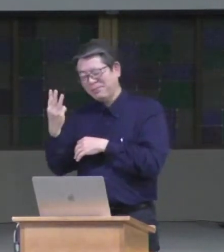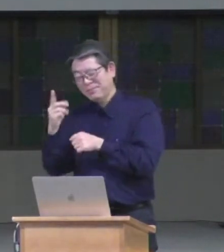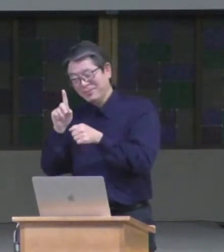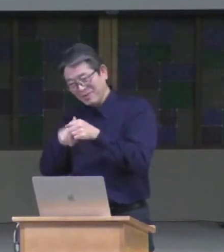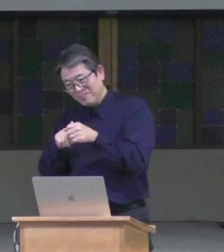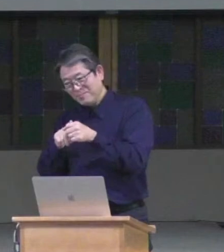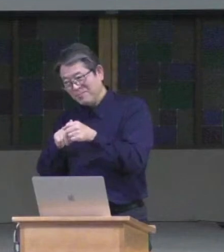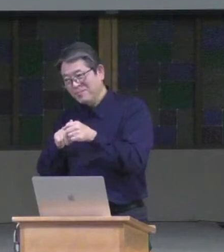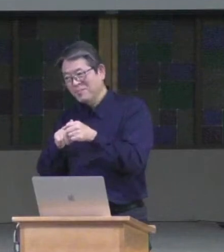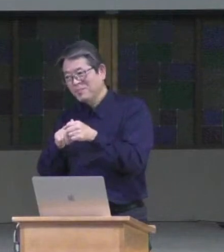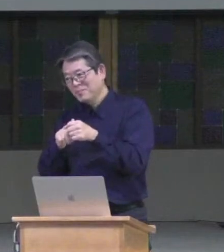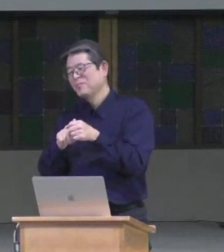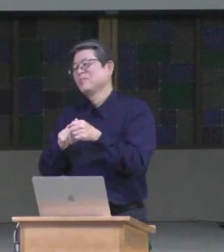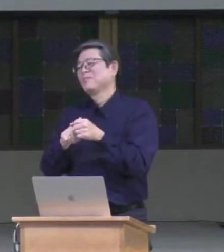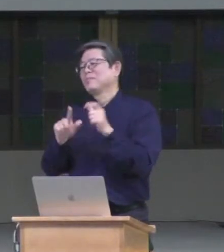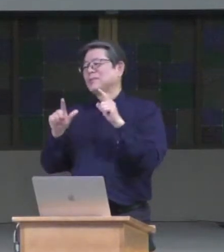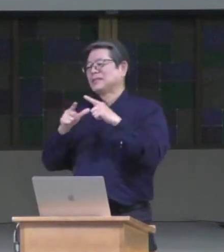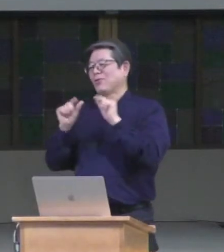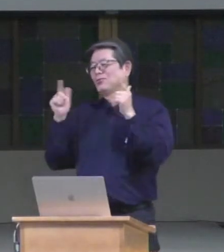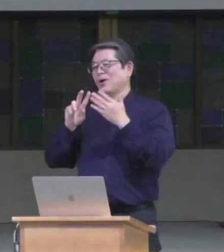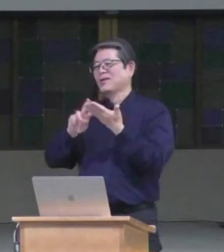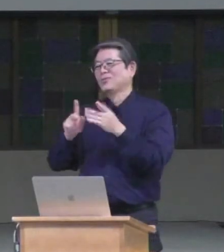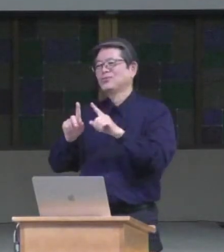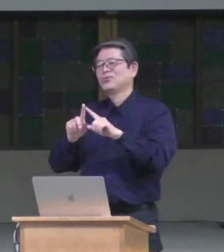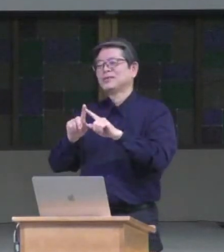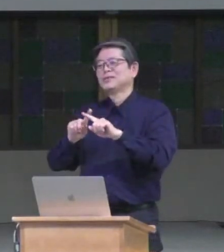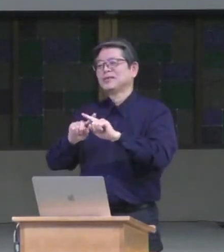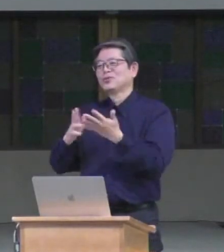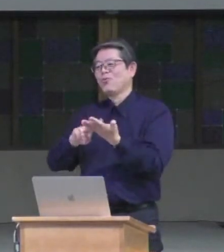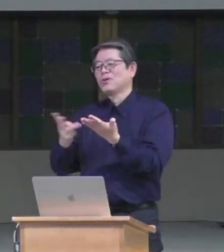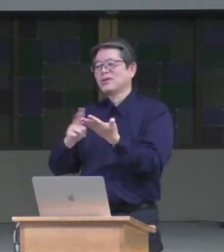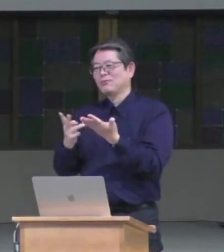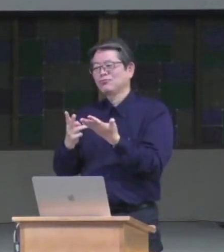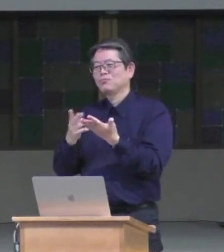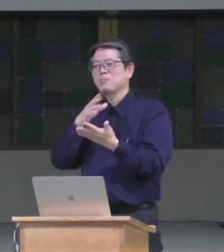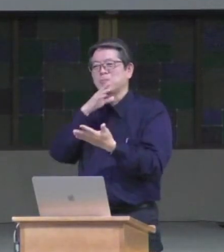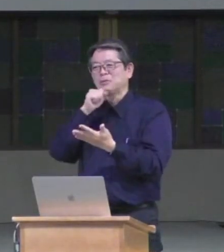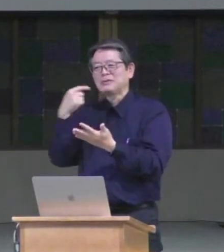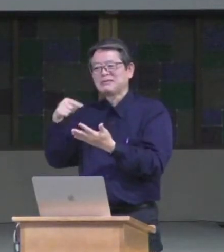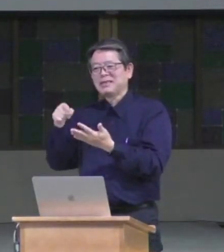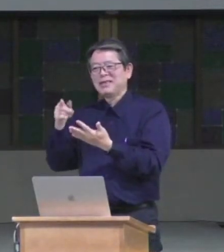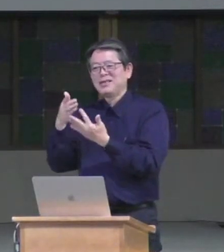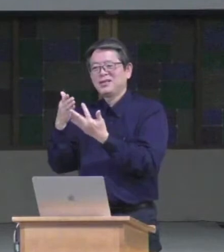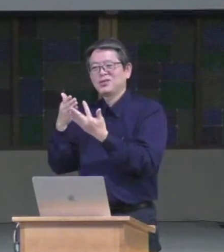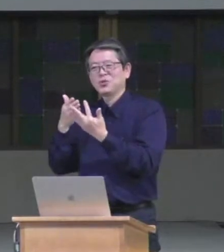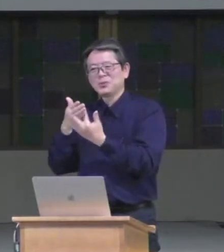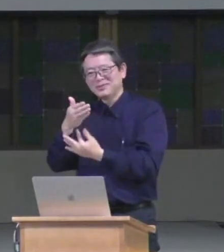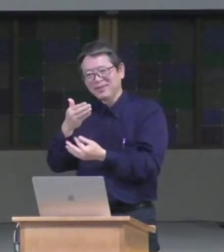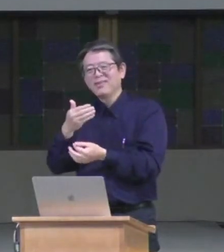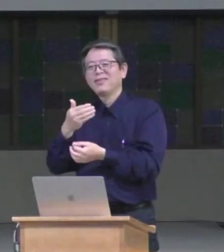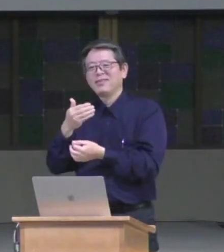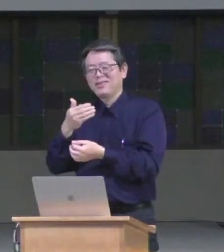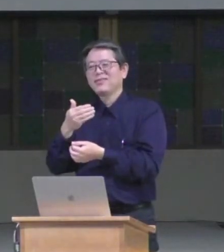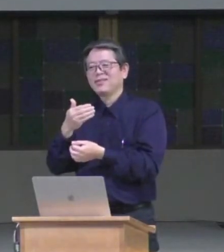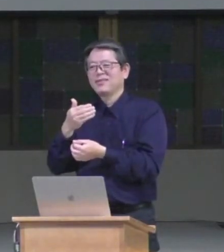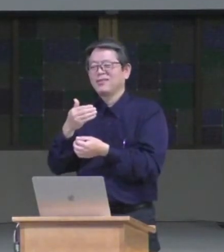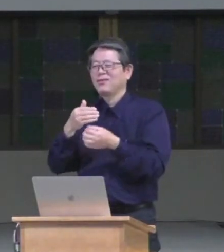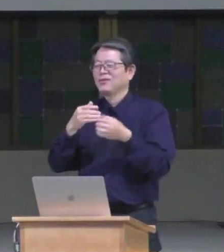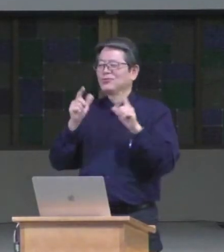In 1993, we started the Sign Language Bible Translation Project. Mark was instrumental in